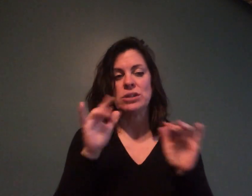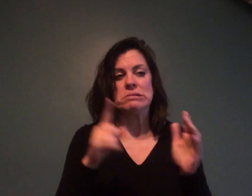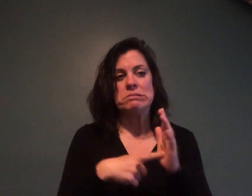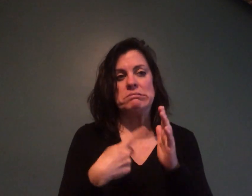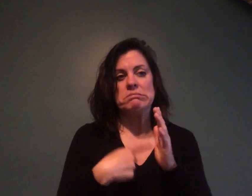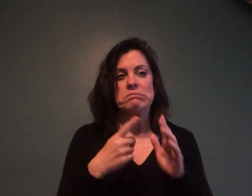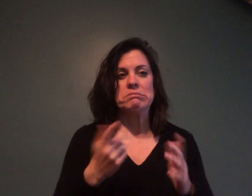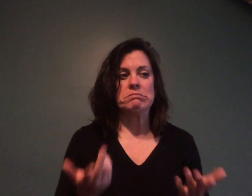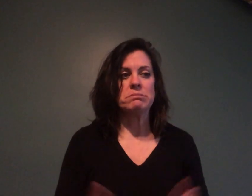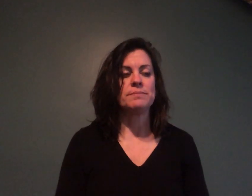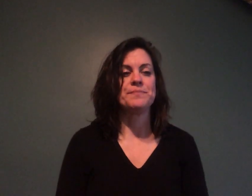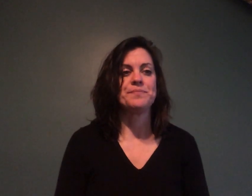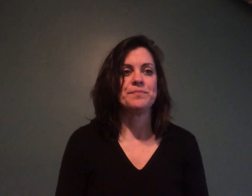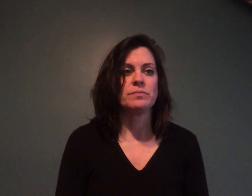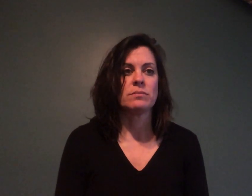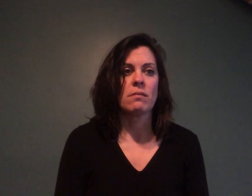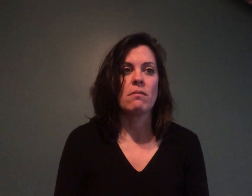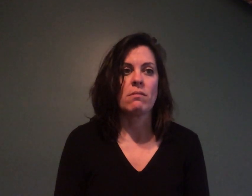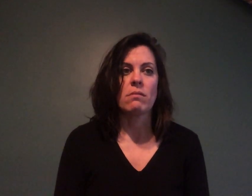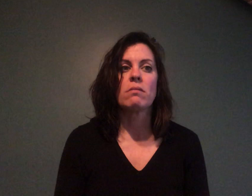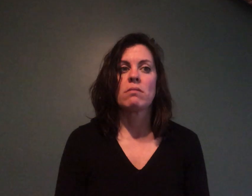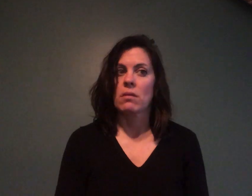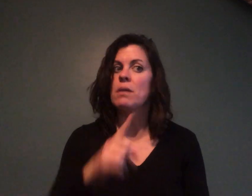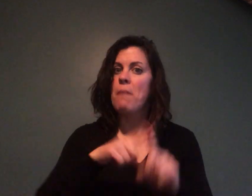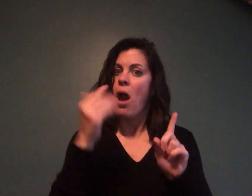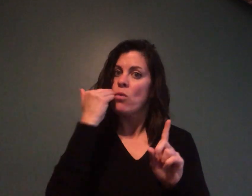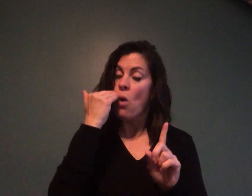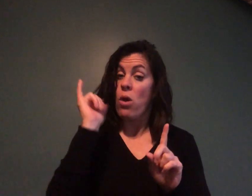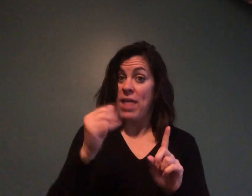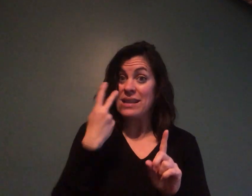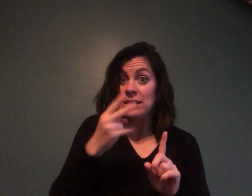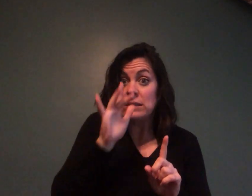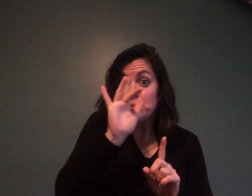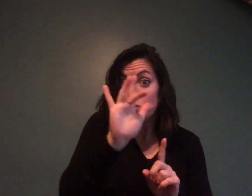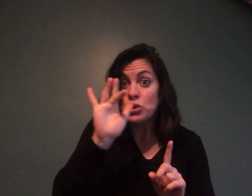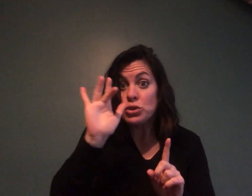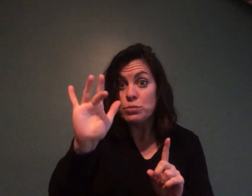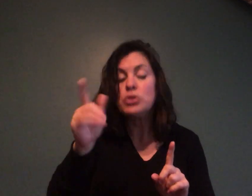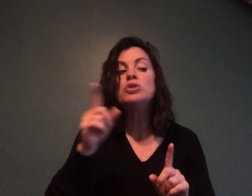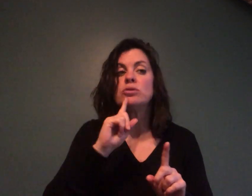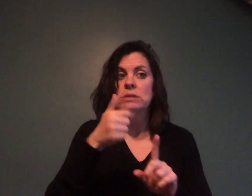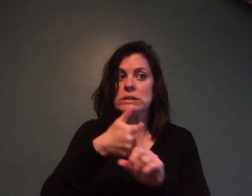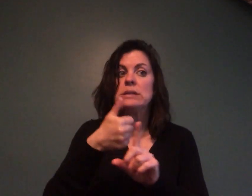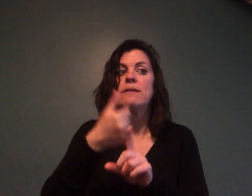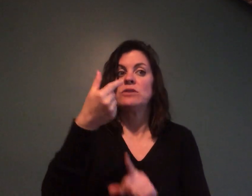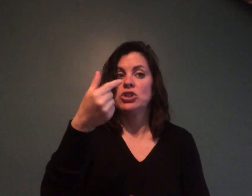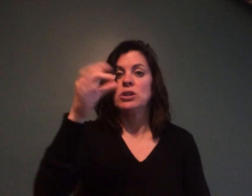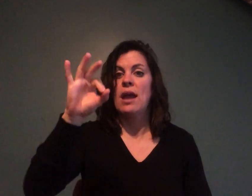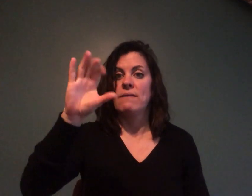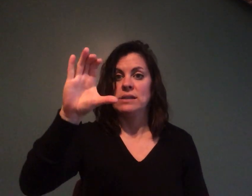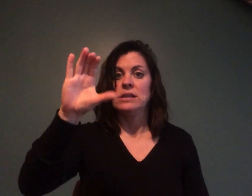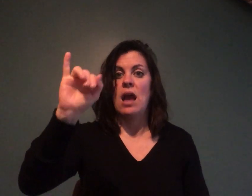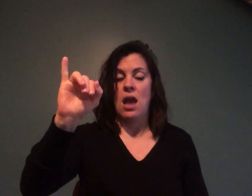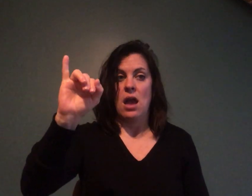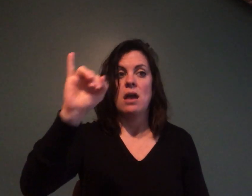GFCI, you're supposed to test them once a month to make sure that they are working. Some people test them, some people do not test them.